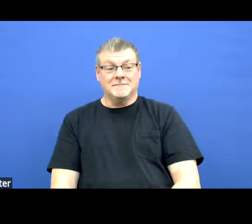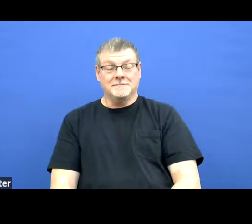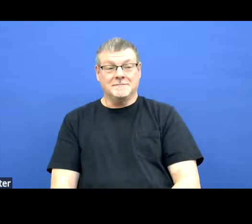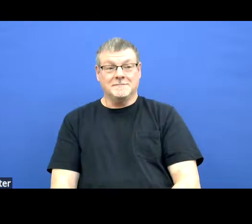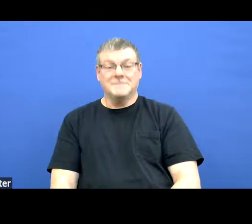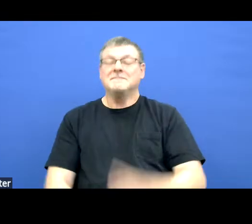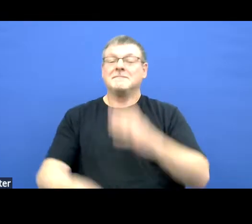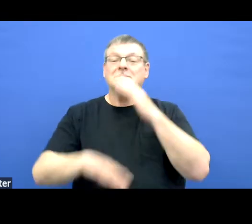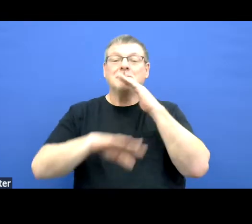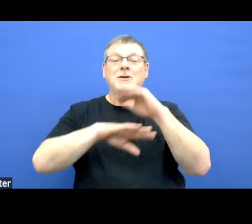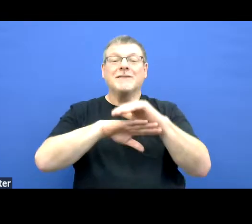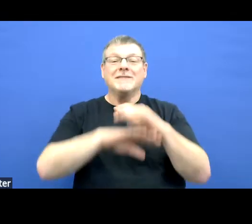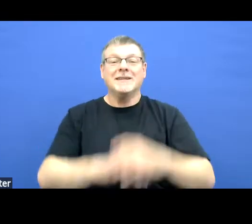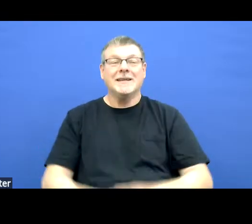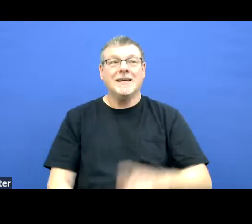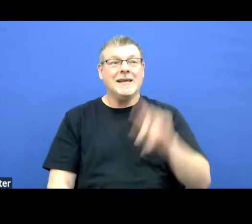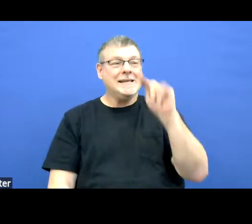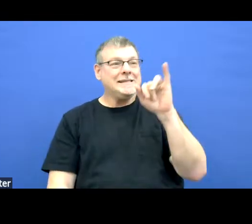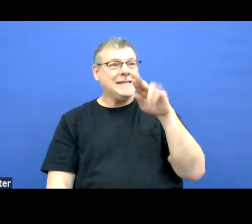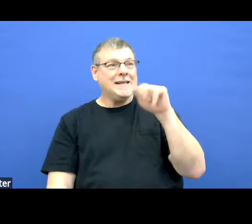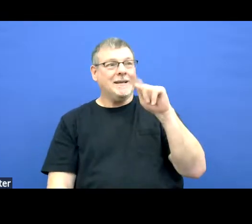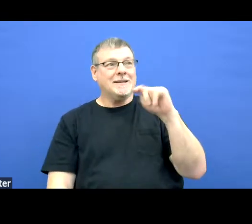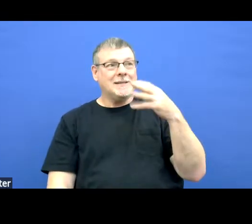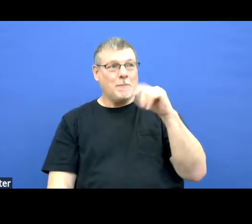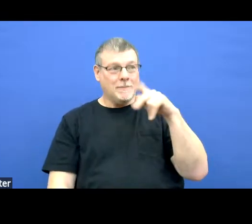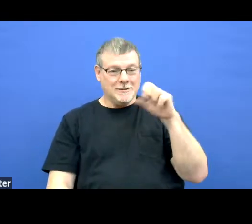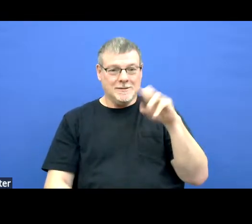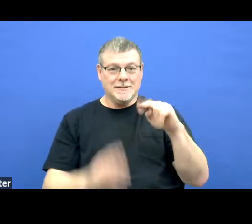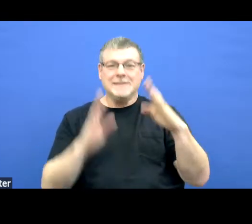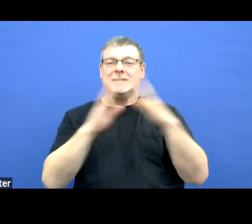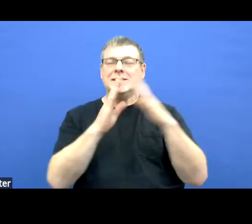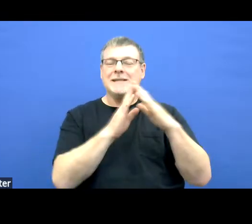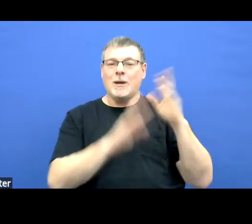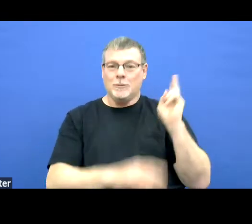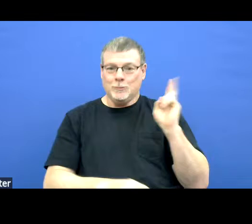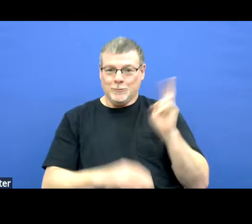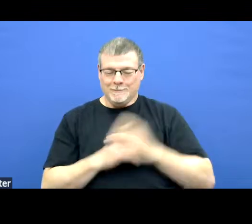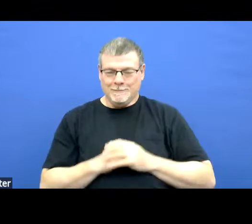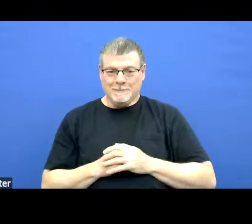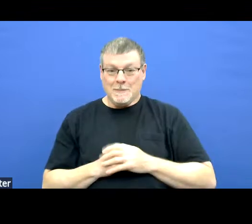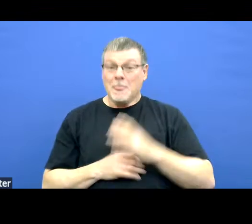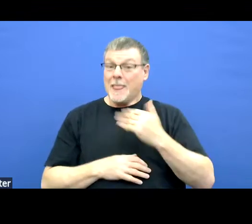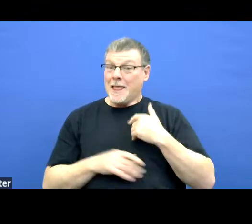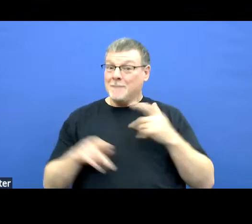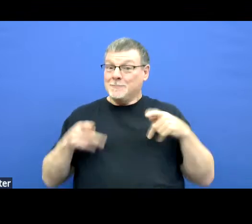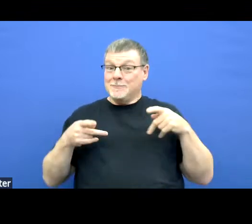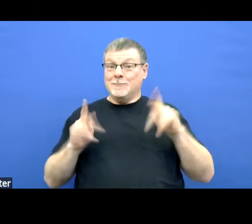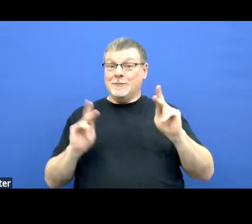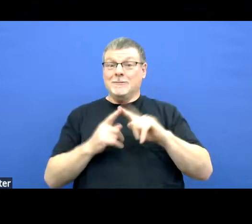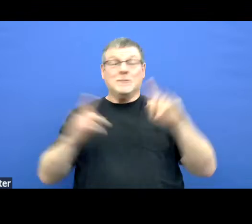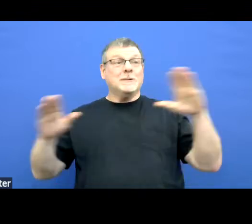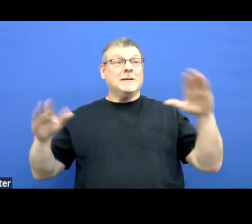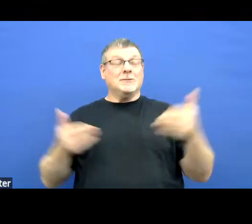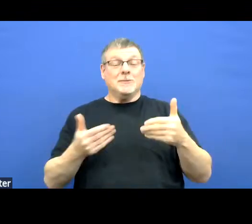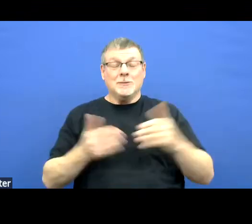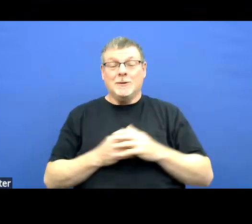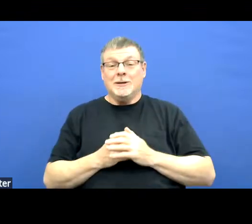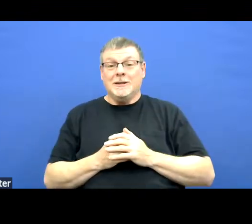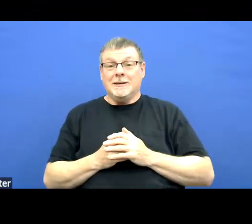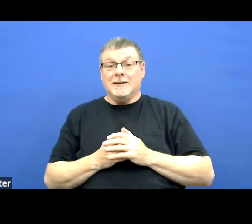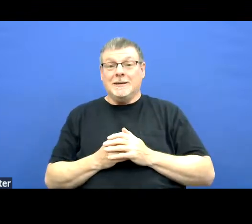Good evening. I'm Tina Thompson, the town historian, and it is my privilege to introduce